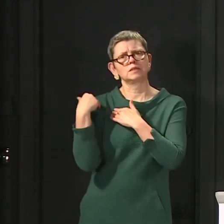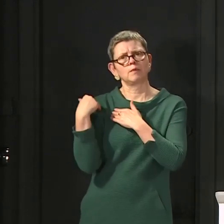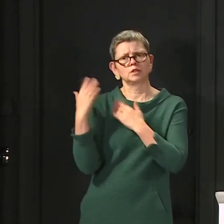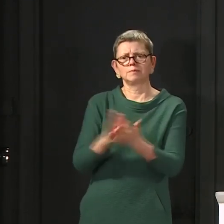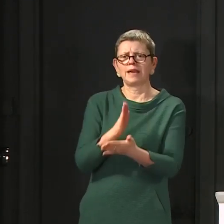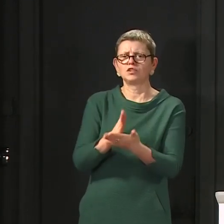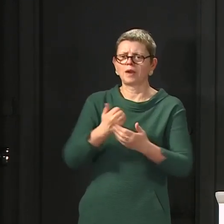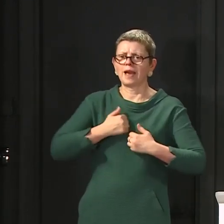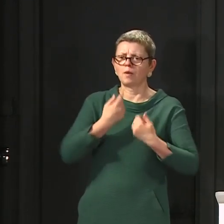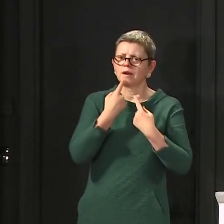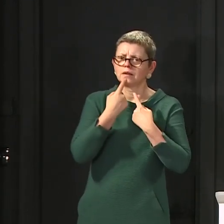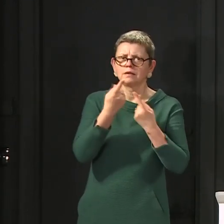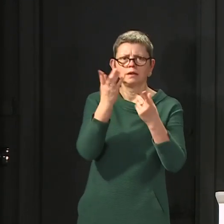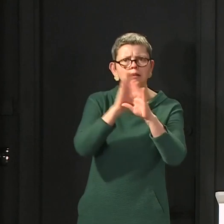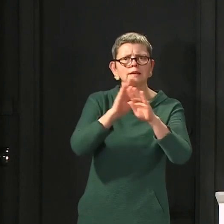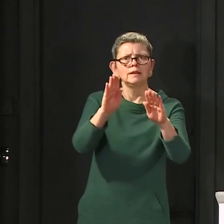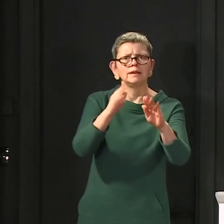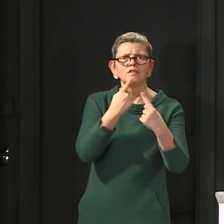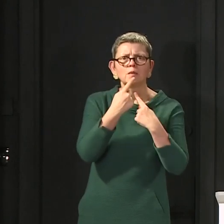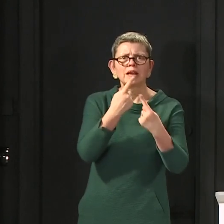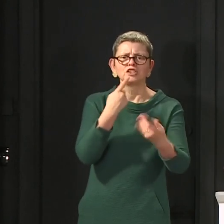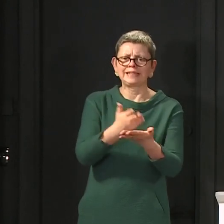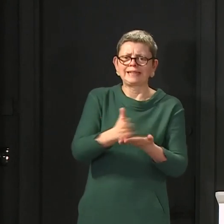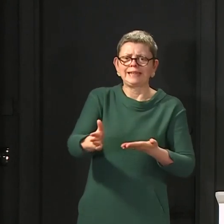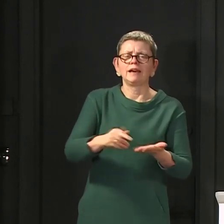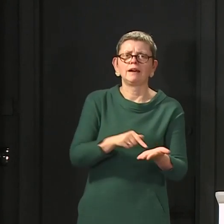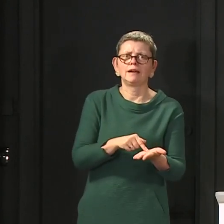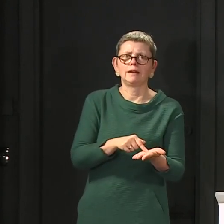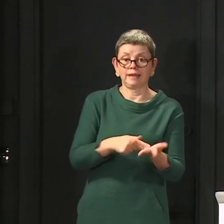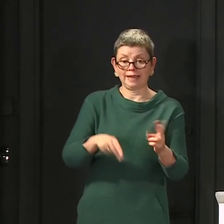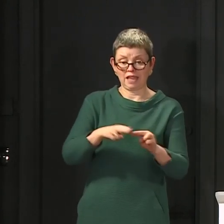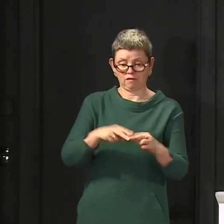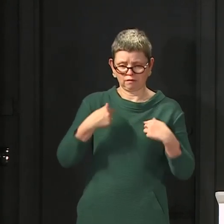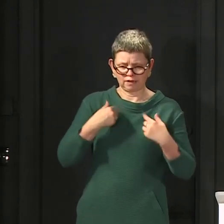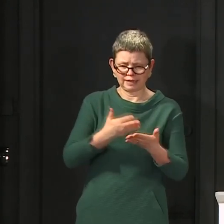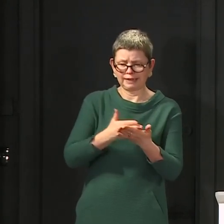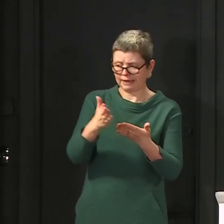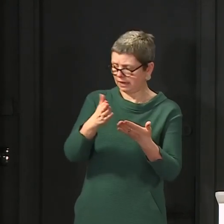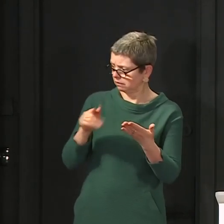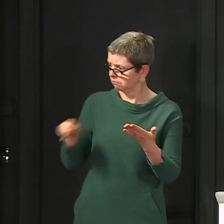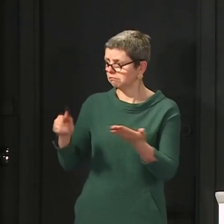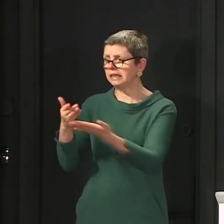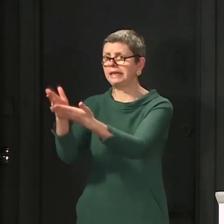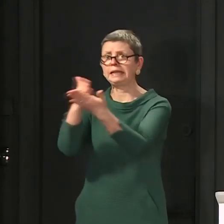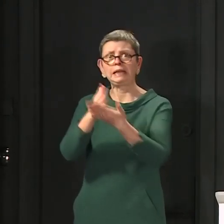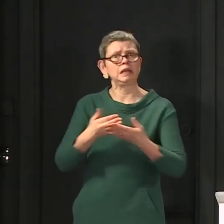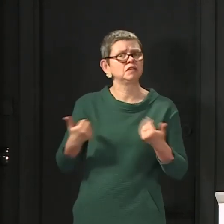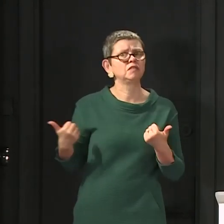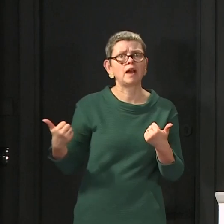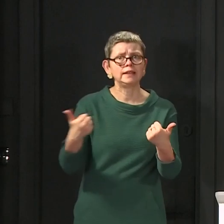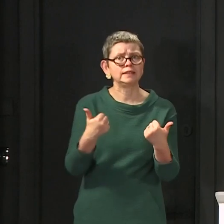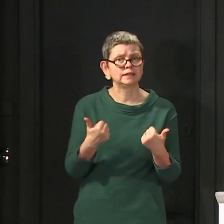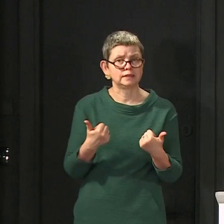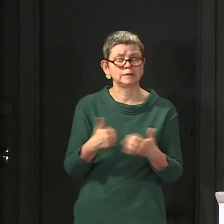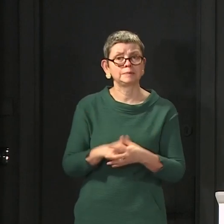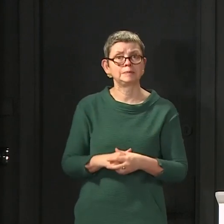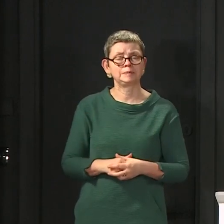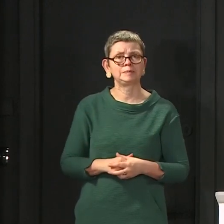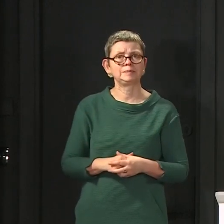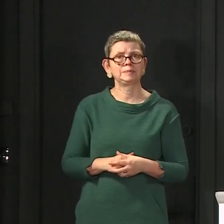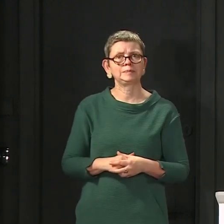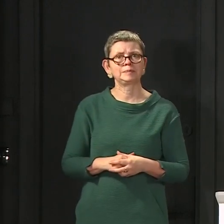of that message. And if we all work hard to do that, then there's no reason why we cannot continue to give very clear messages to people in